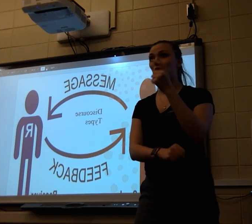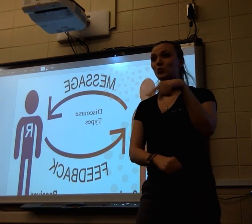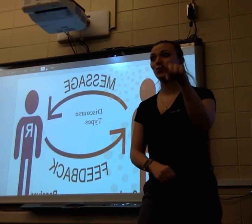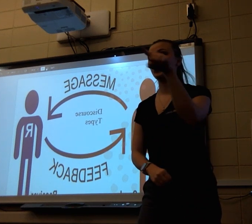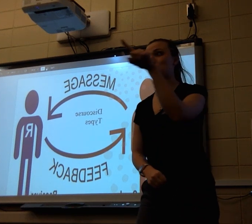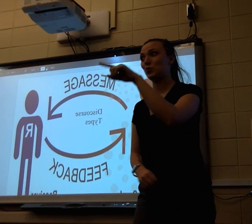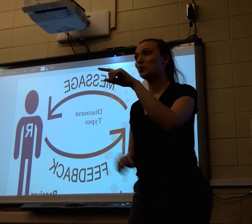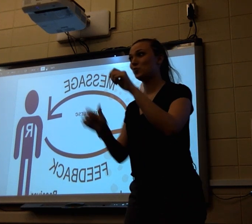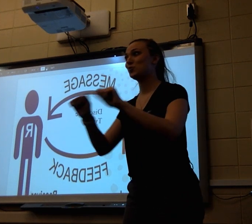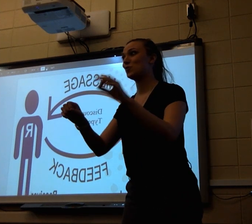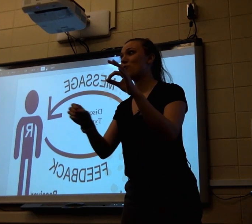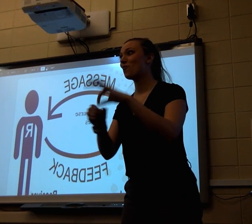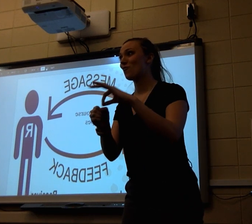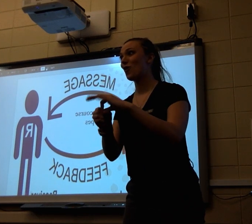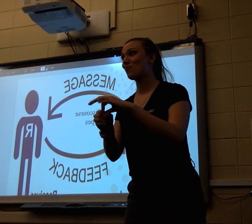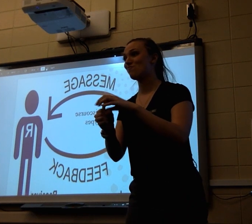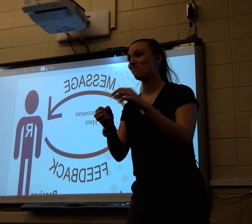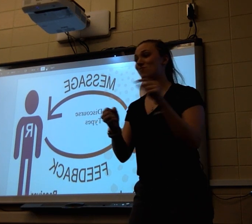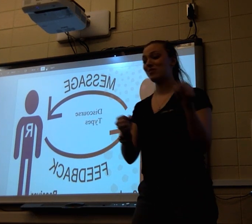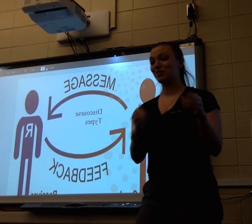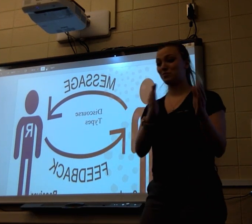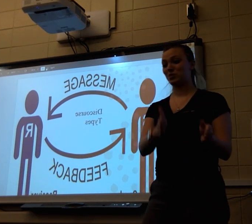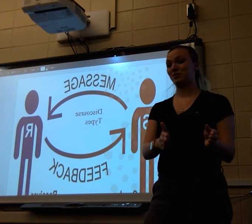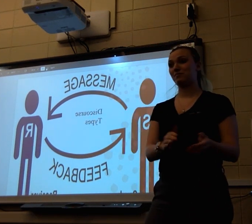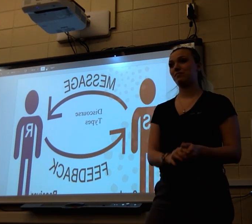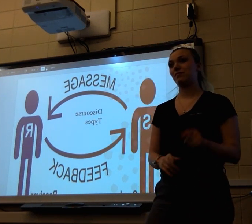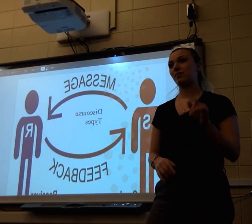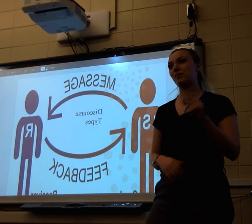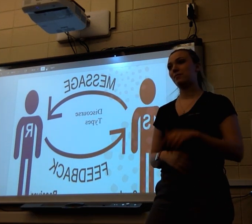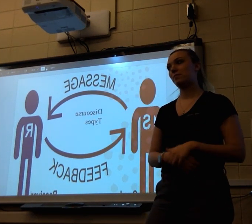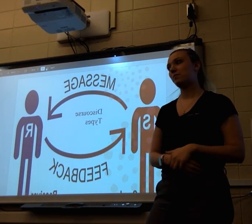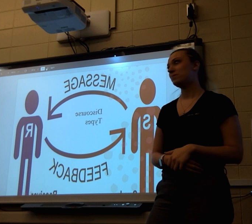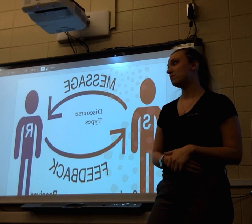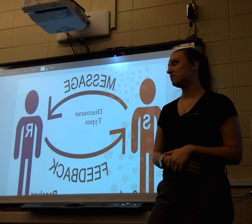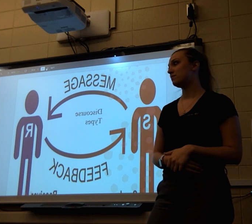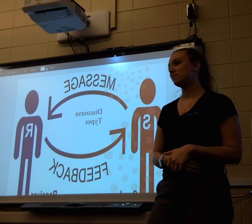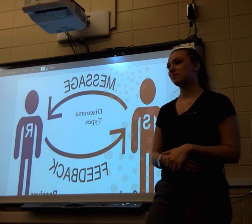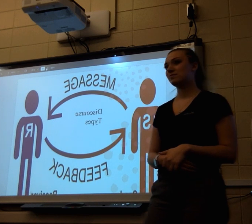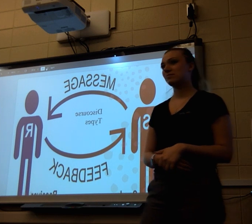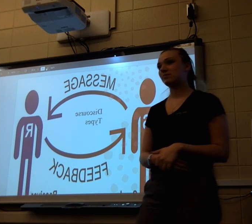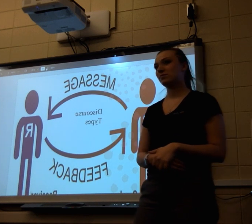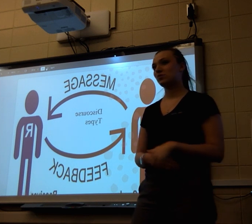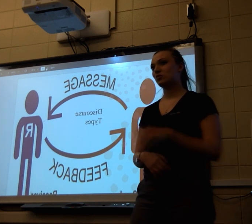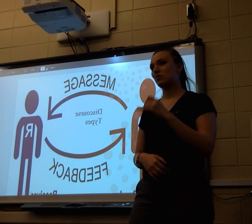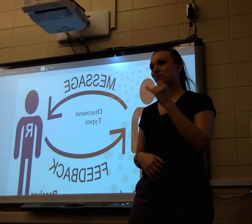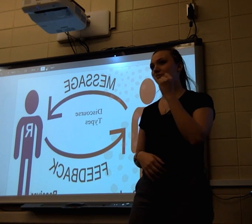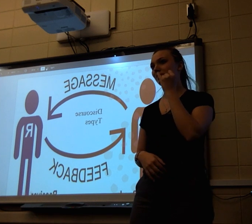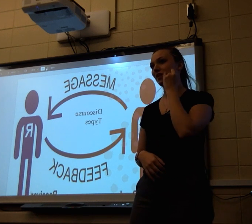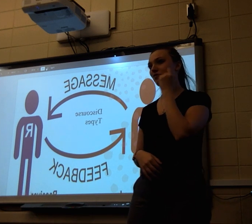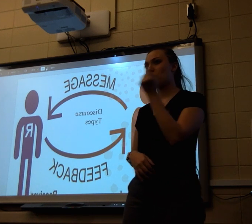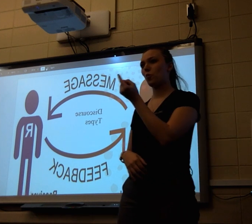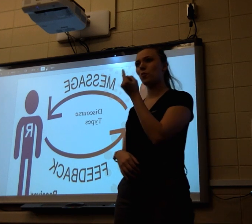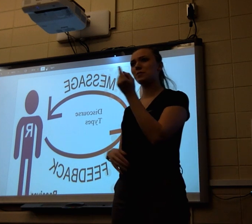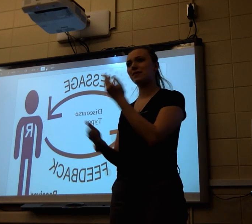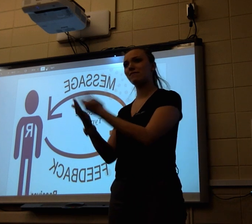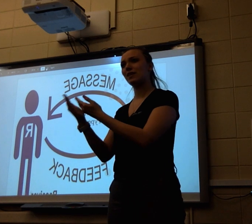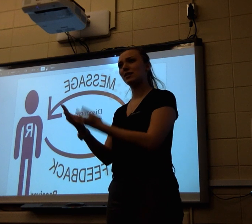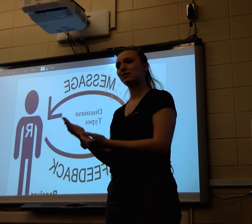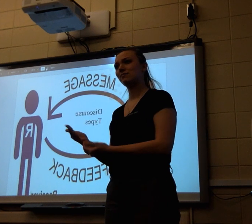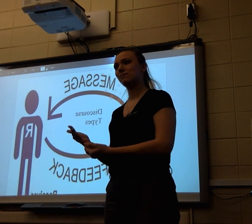why, right? Here's what you should do. Now I'm taking that argument, and now I'm saying why I want you to take action on that. What does that